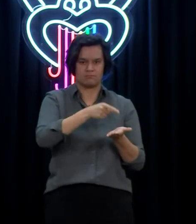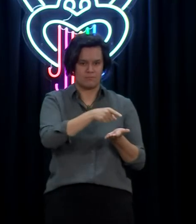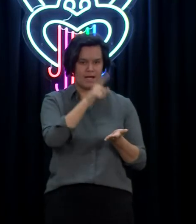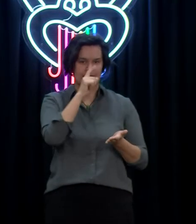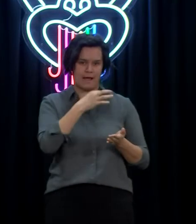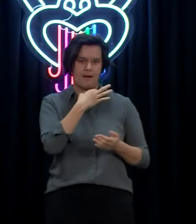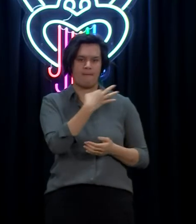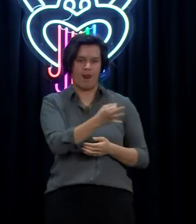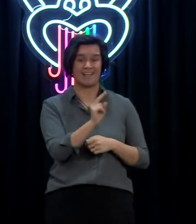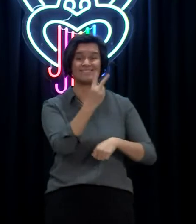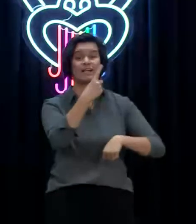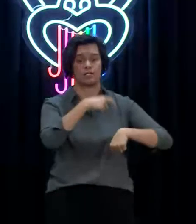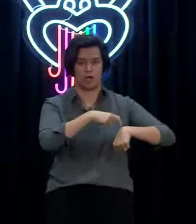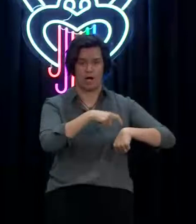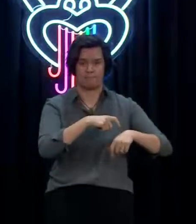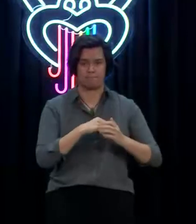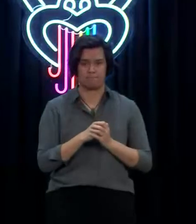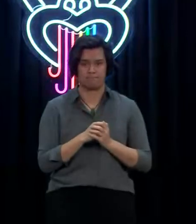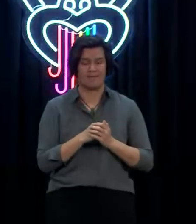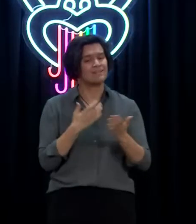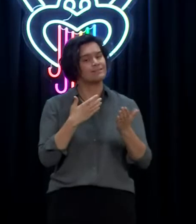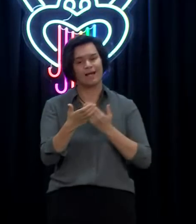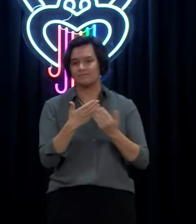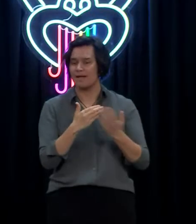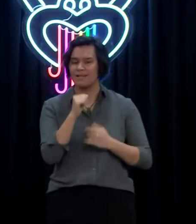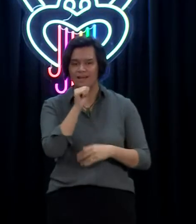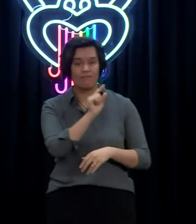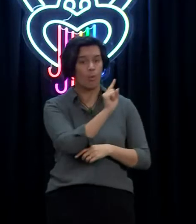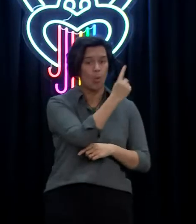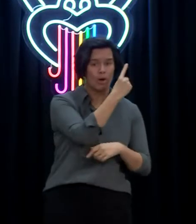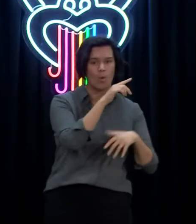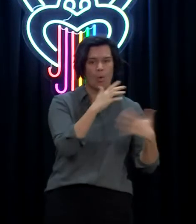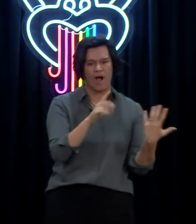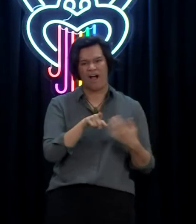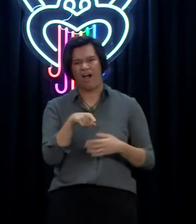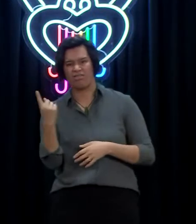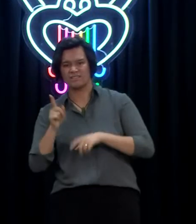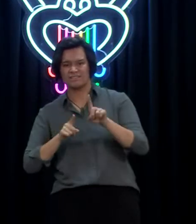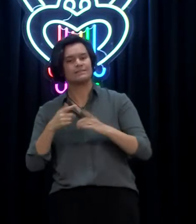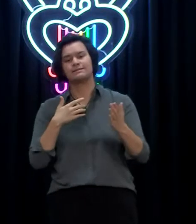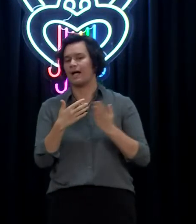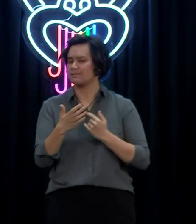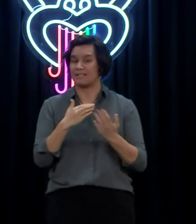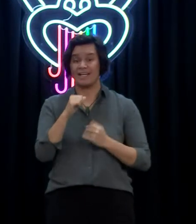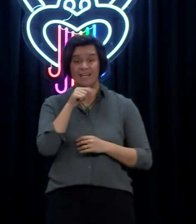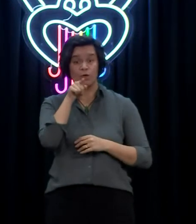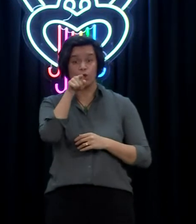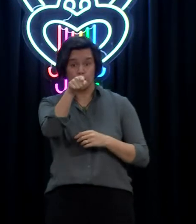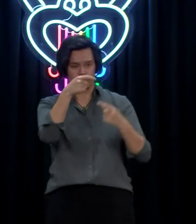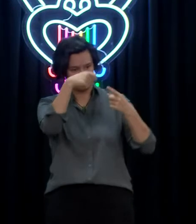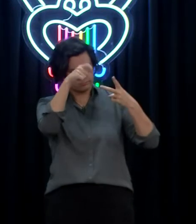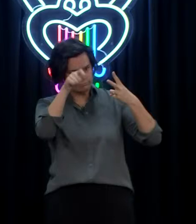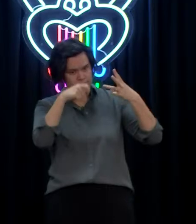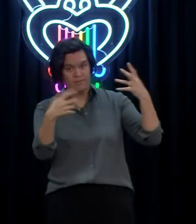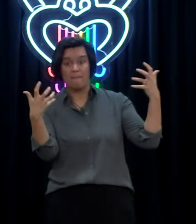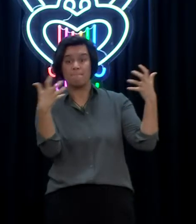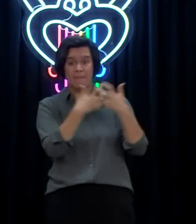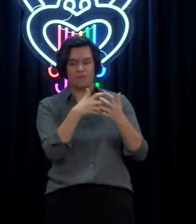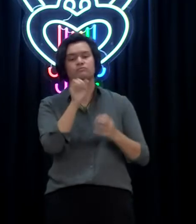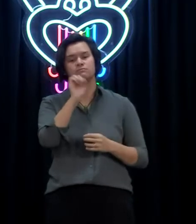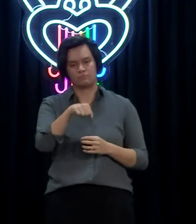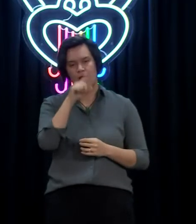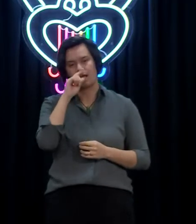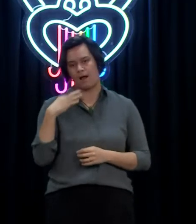wage subsidy regardless of where they are based in the country, so long as they meet the eligibility criteria. As of this